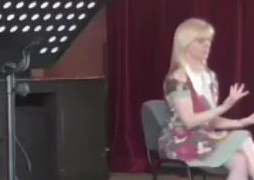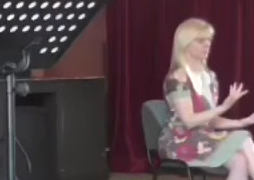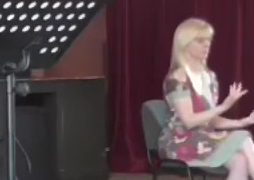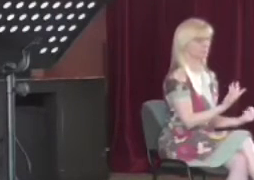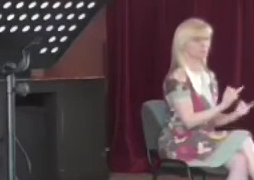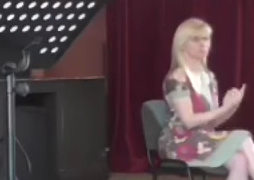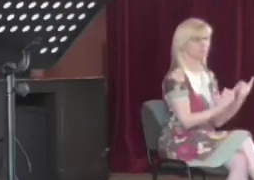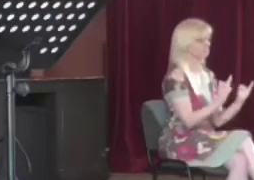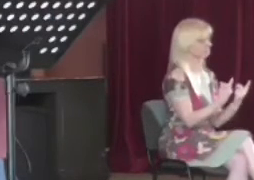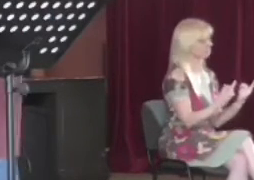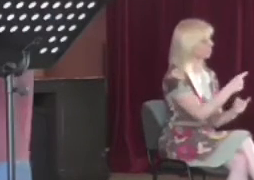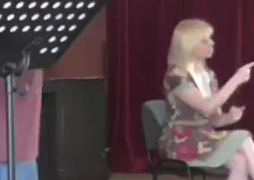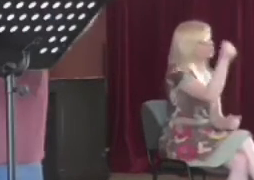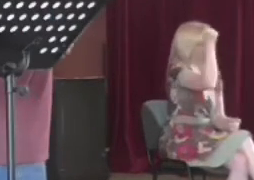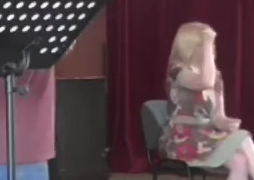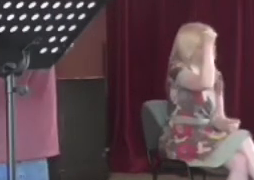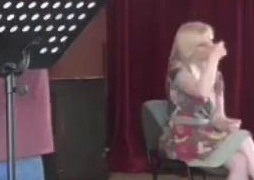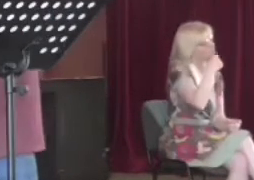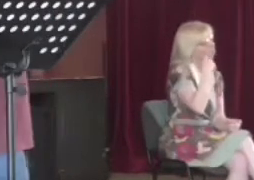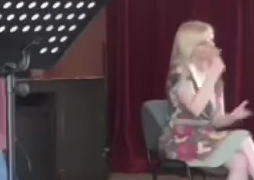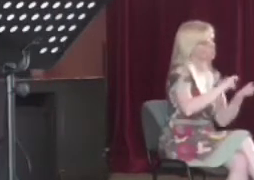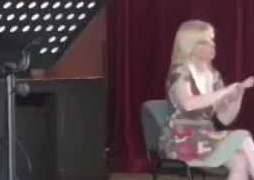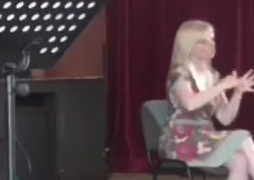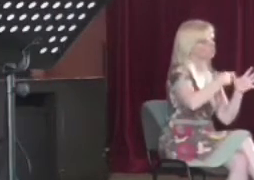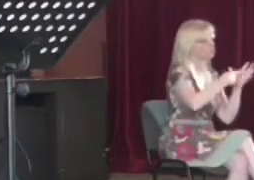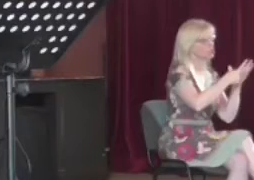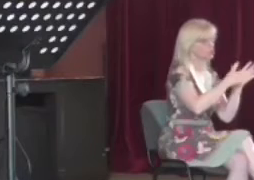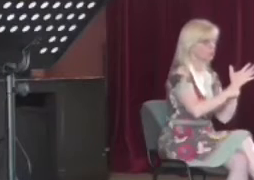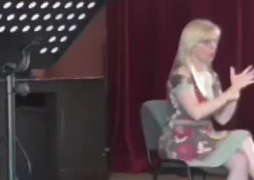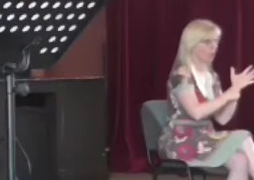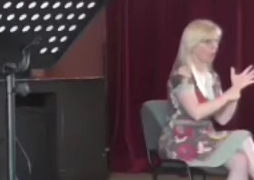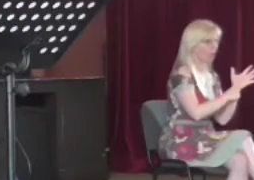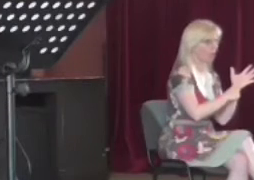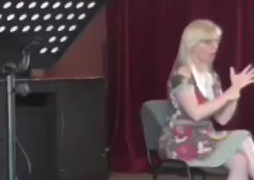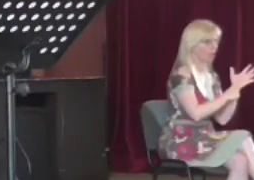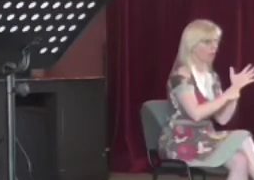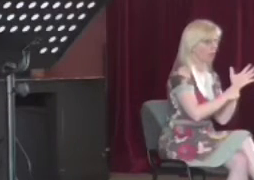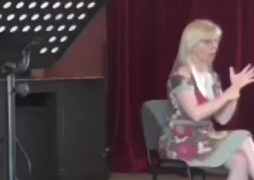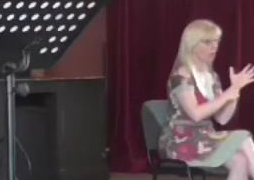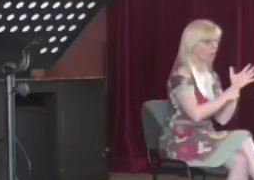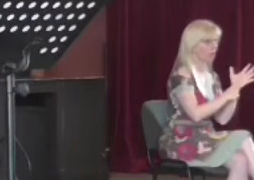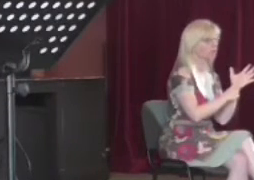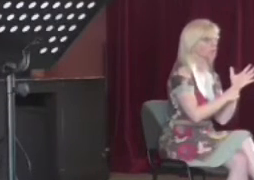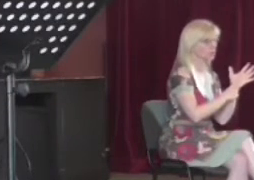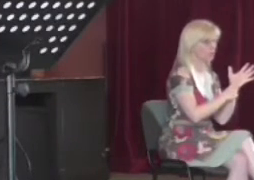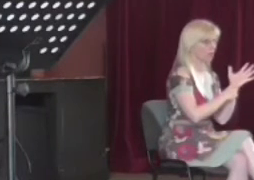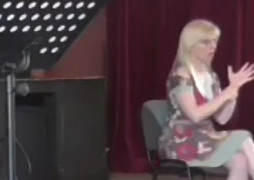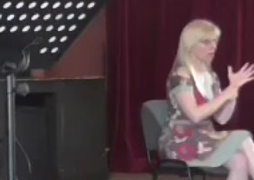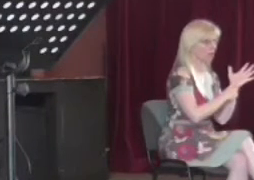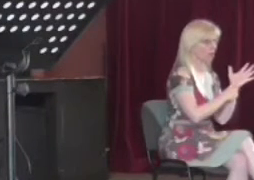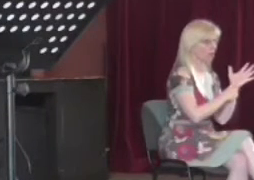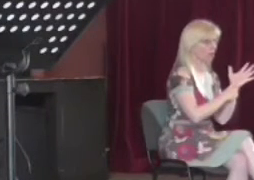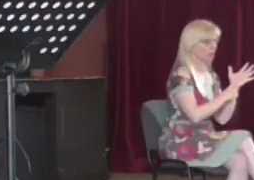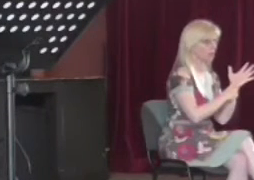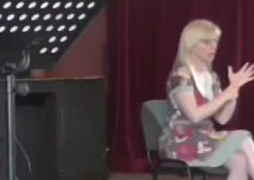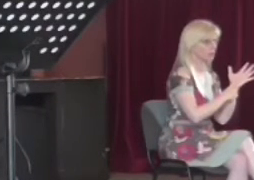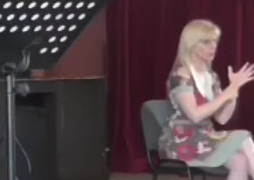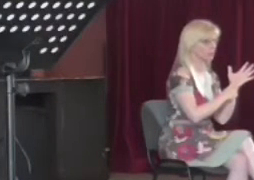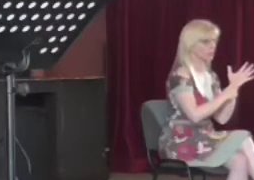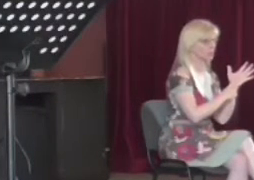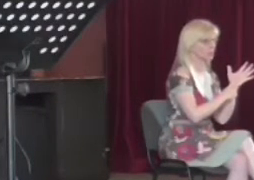Christians. He was responsible for the arrest and torture of hundreds of Christians. He was massively well-educated,